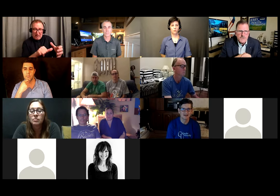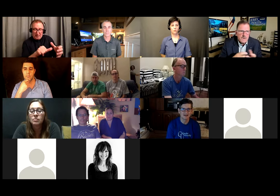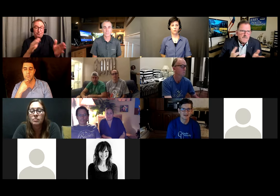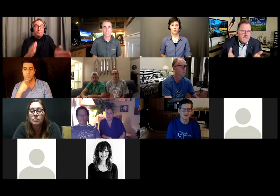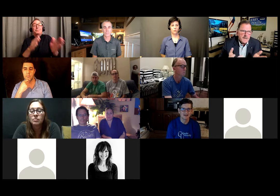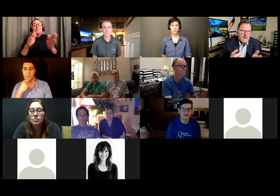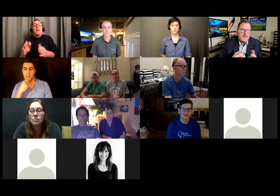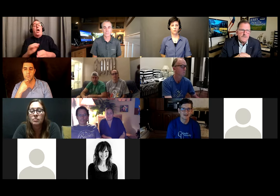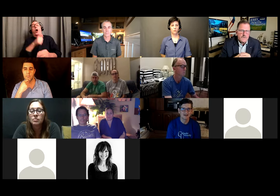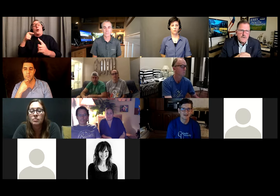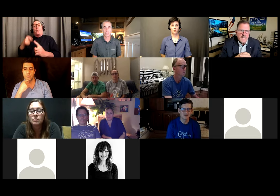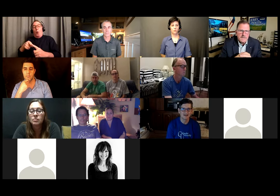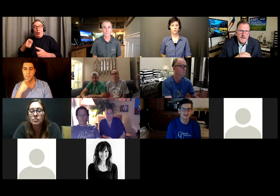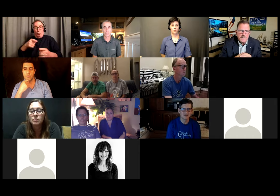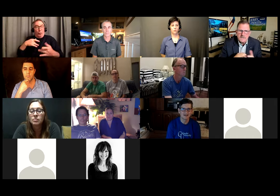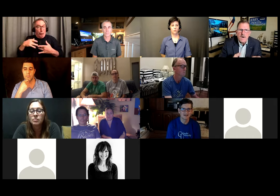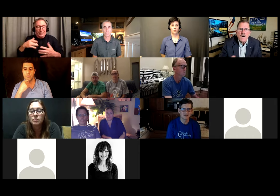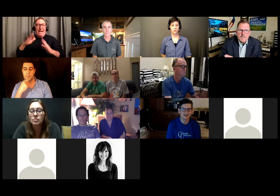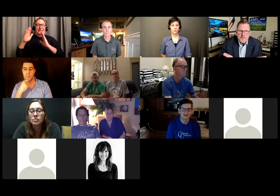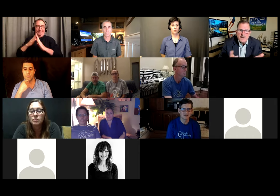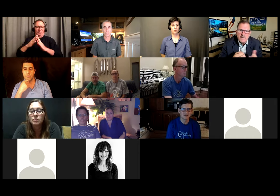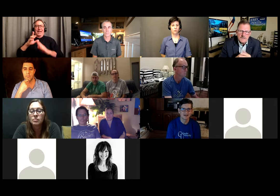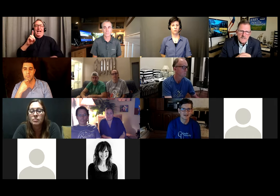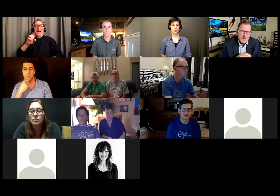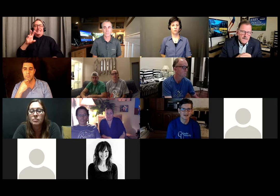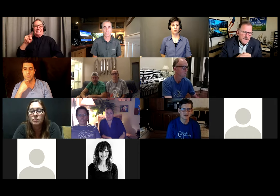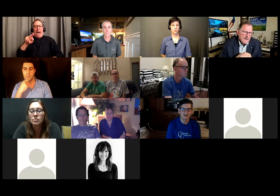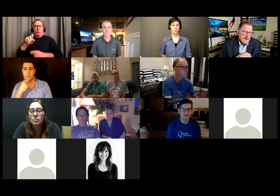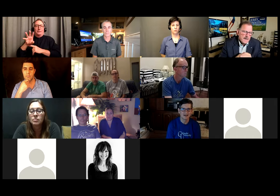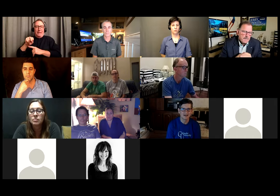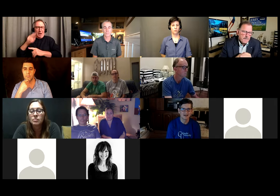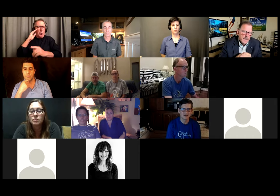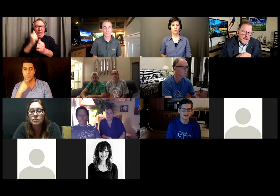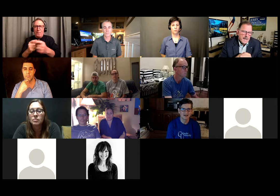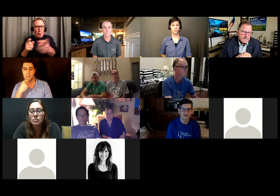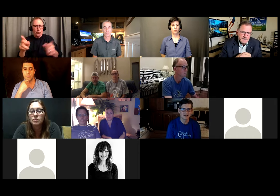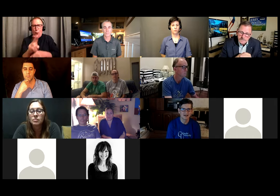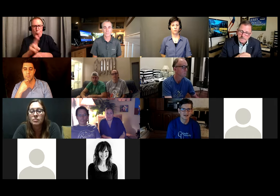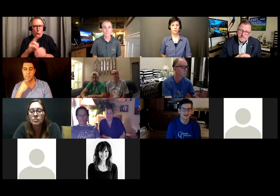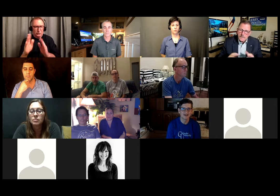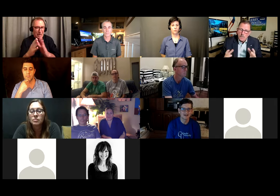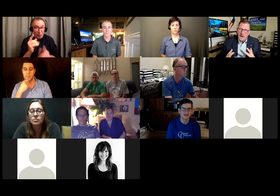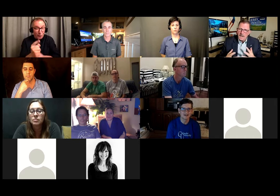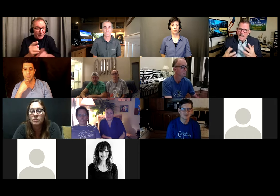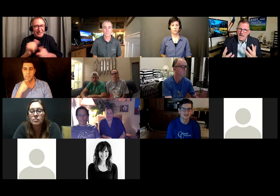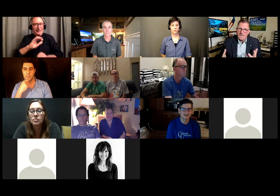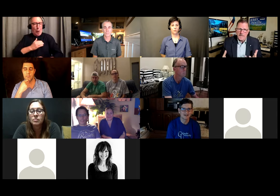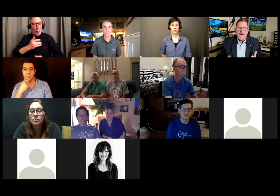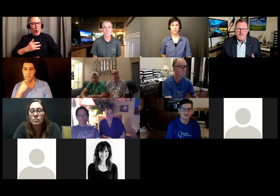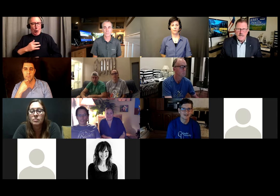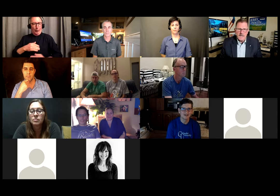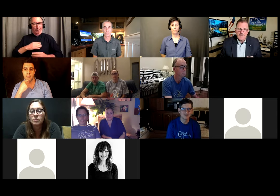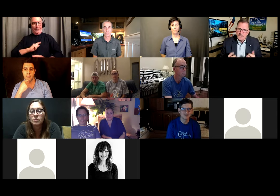And I'm sure everybody here uses our downtown. It's the heartbeat of our city. And while I have